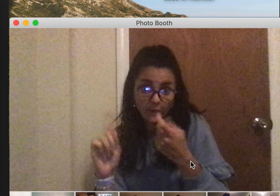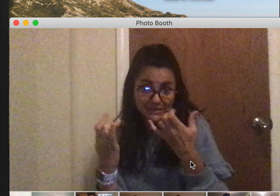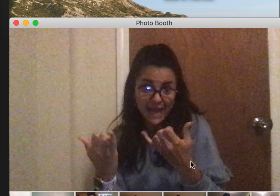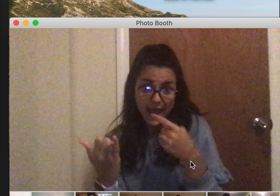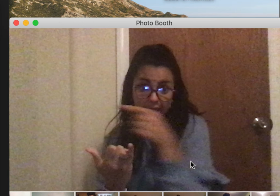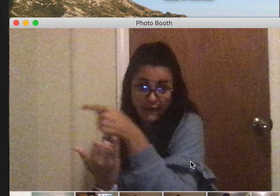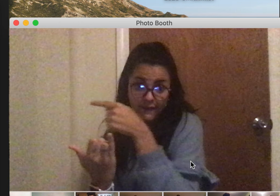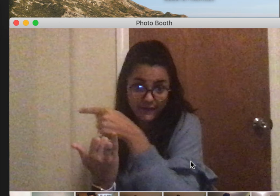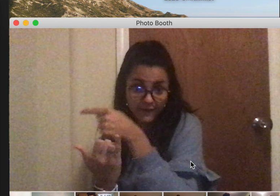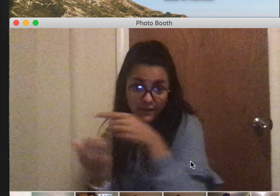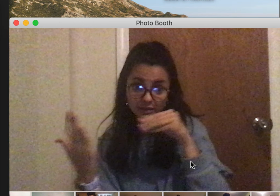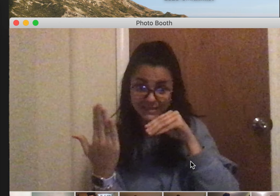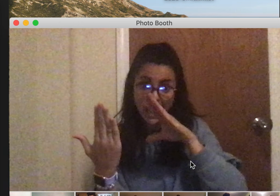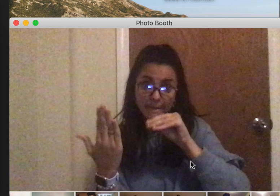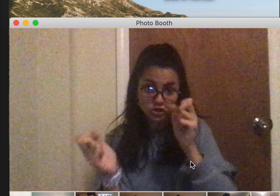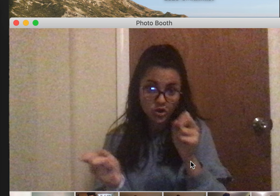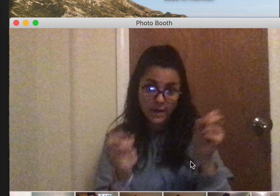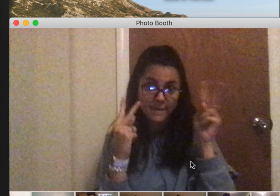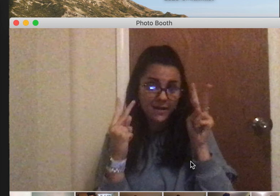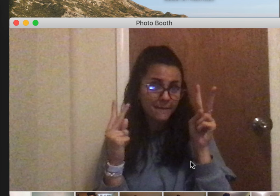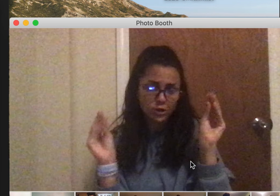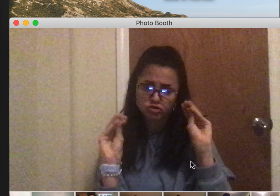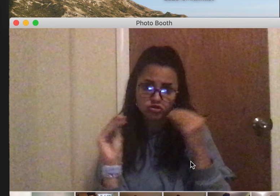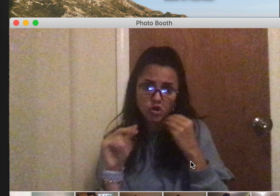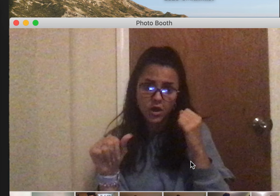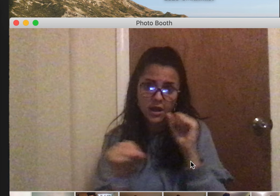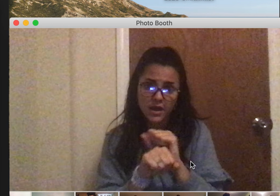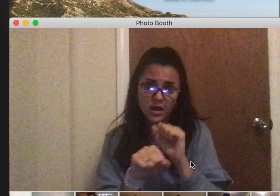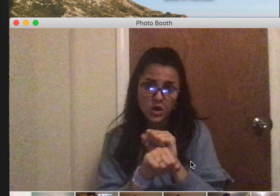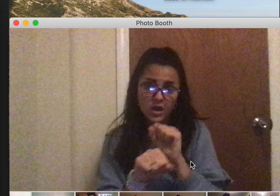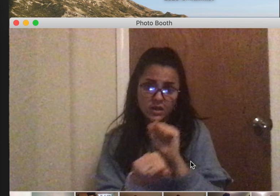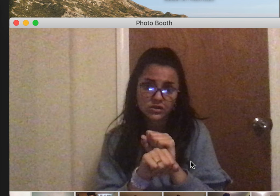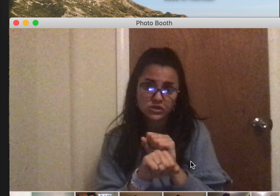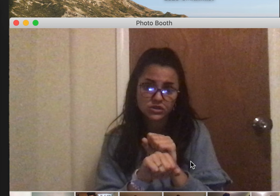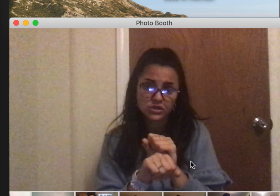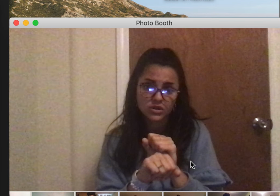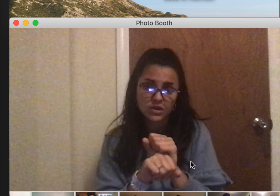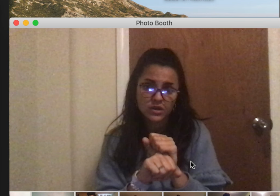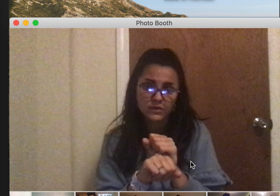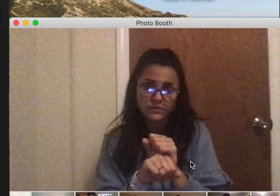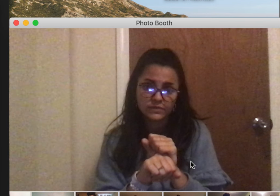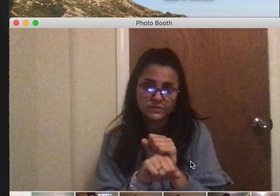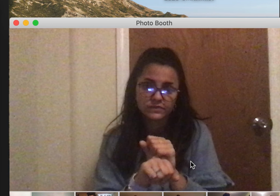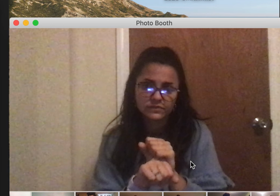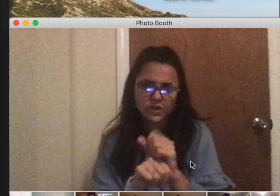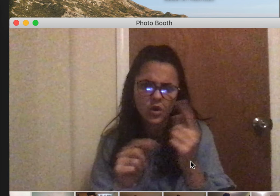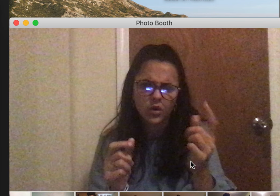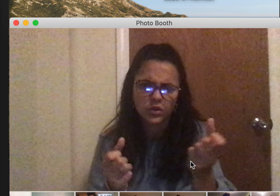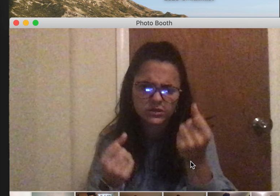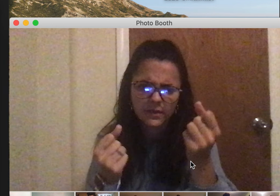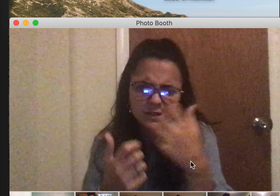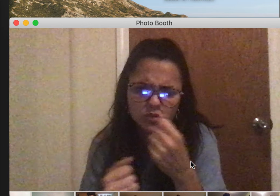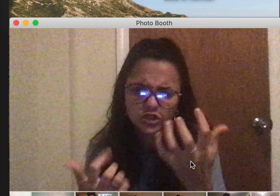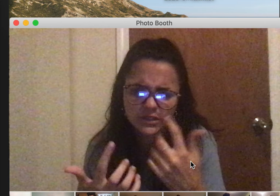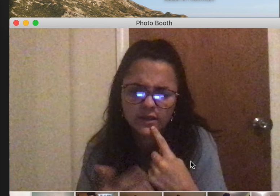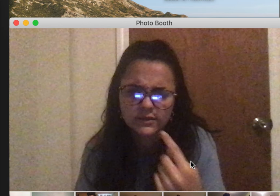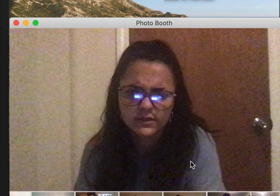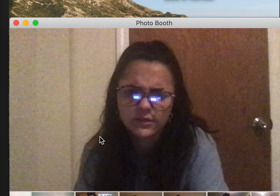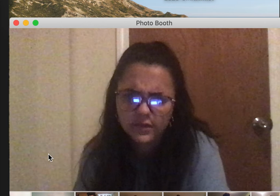and then we will meet live again you're off on Monday, so we will meet live again on Tuesday, and we'll go